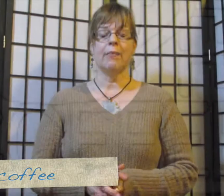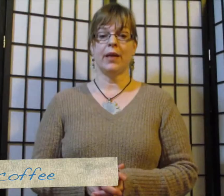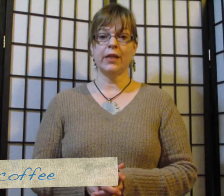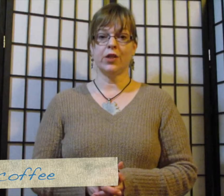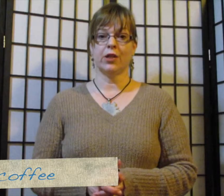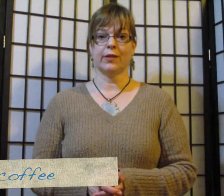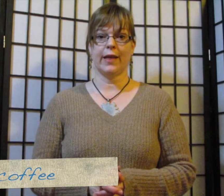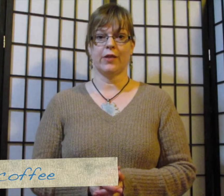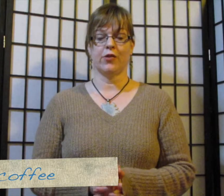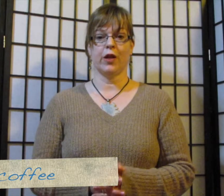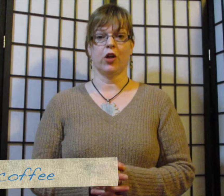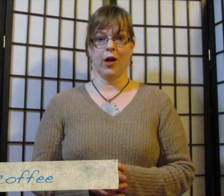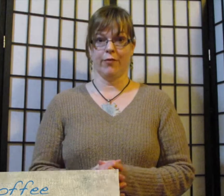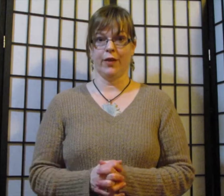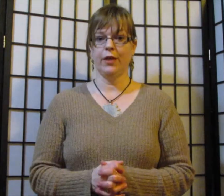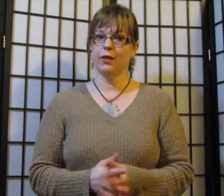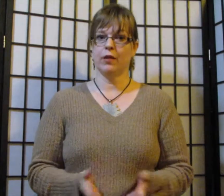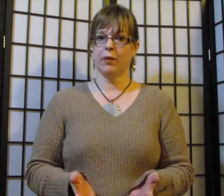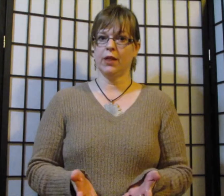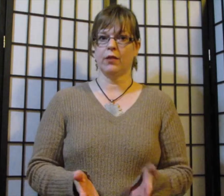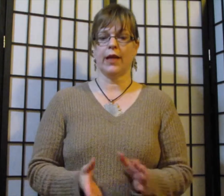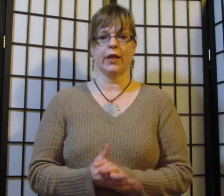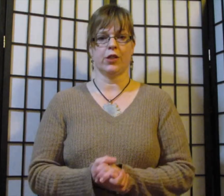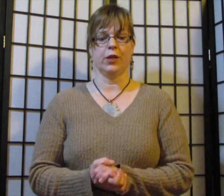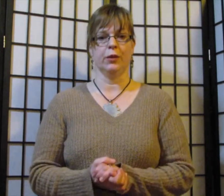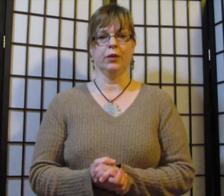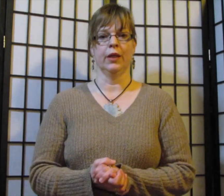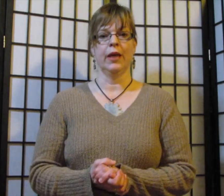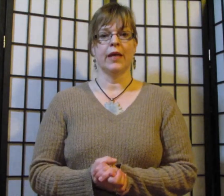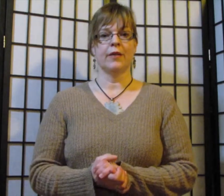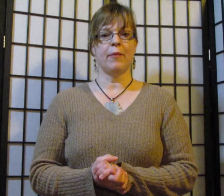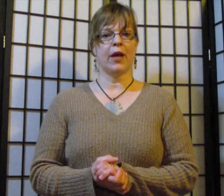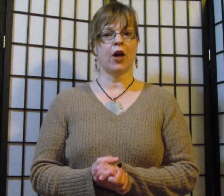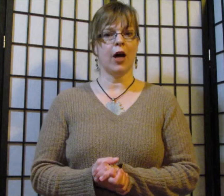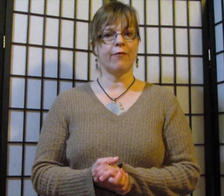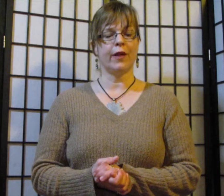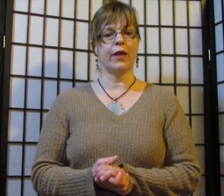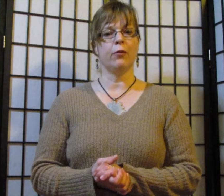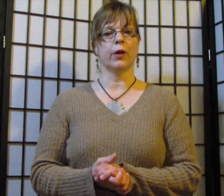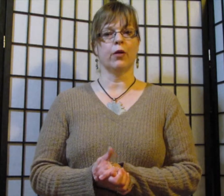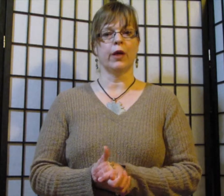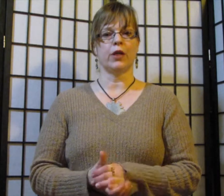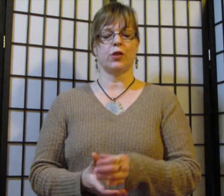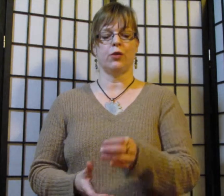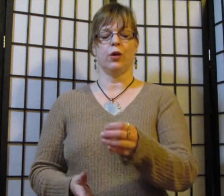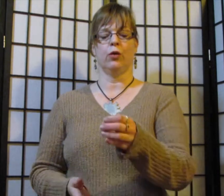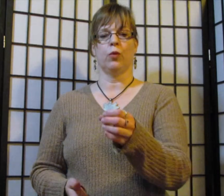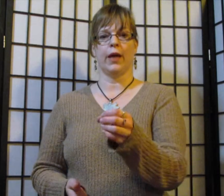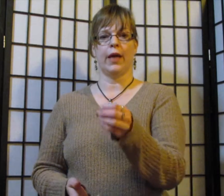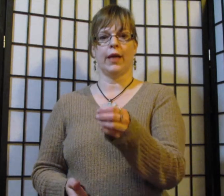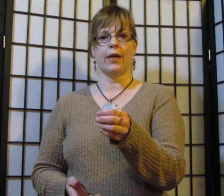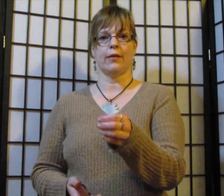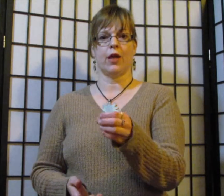Many adults like to drink coffee, and some kids like it too. To make coffee, we're going to hold one hand as an